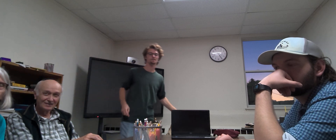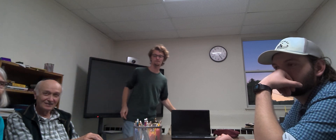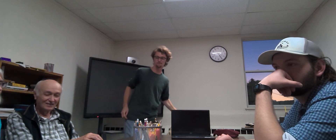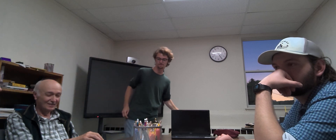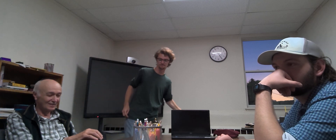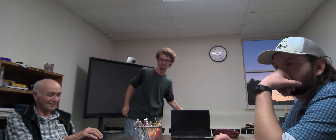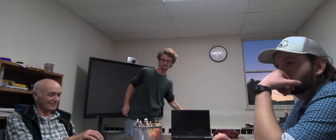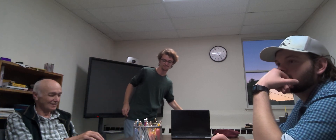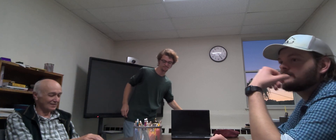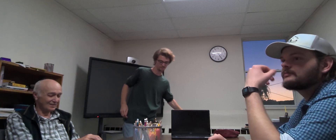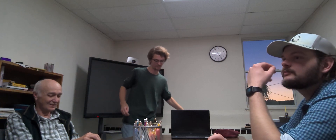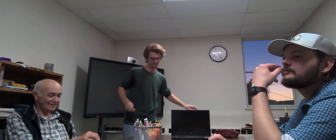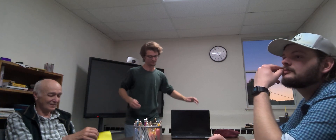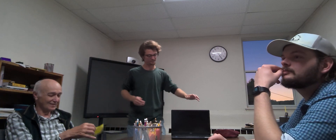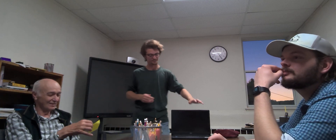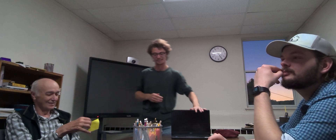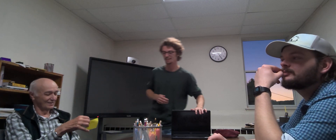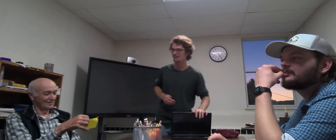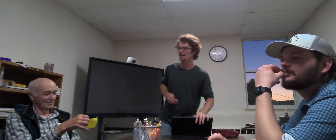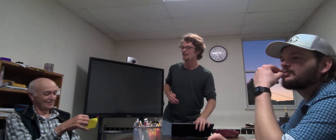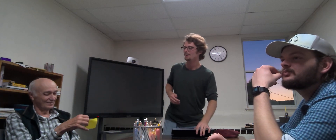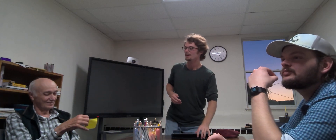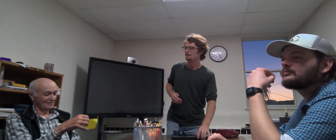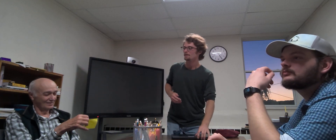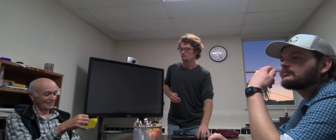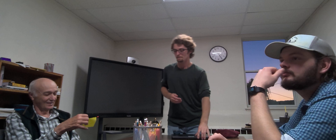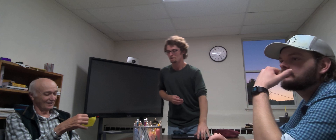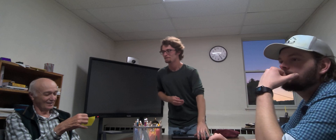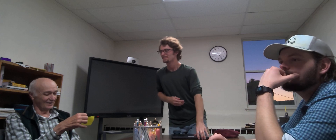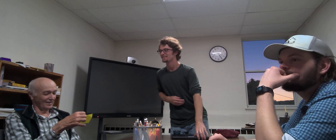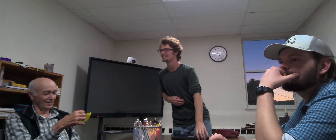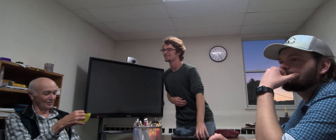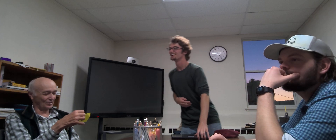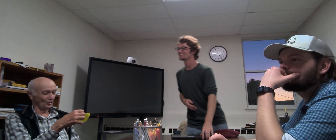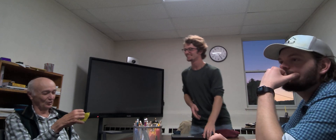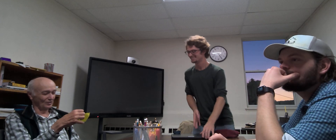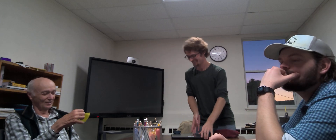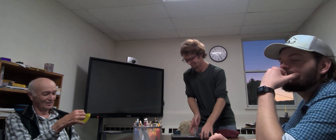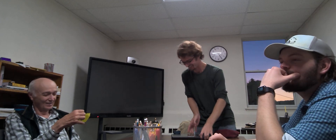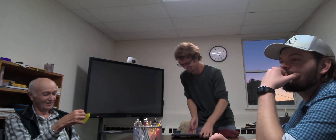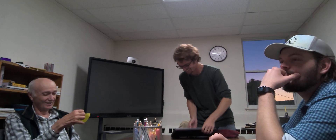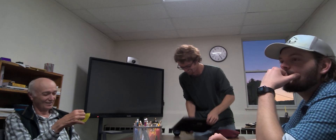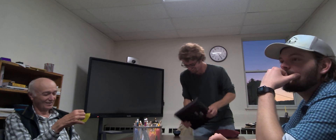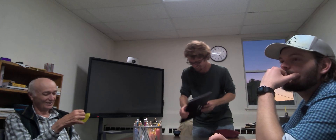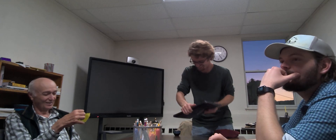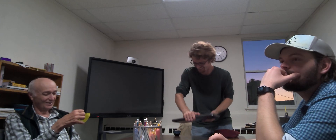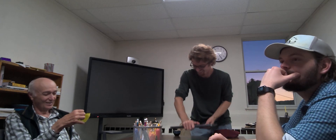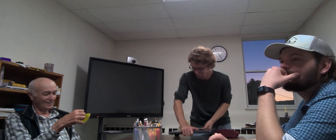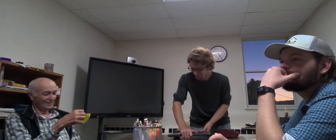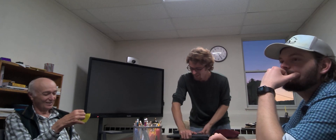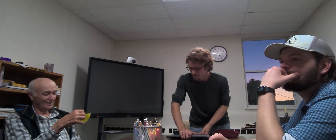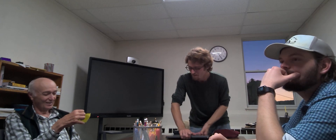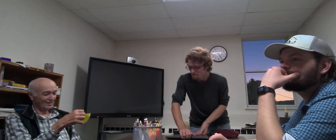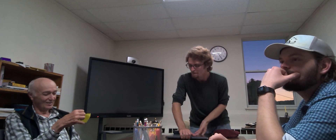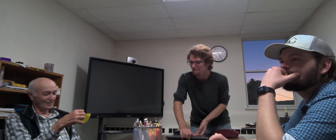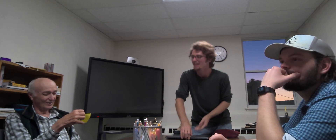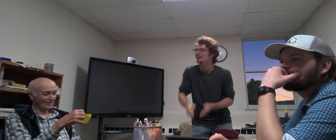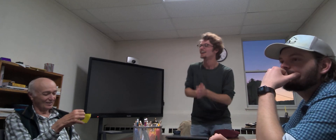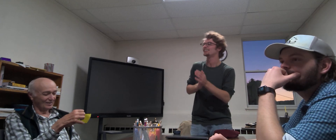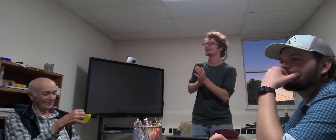and So F. I'm totally lost on this. Oh, yeah. O T. Yeah, how are